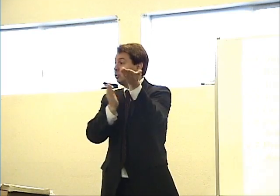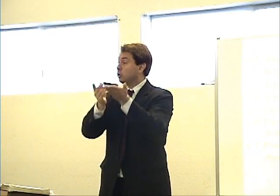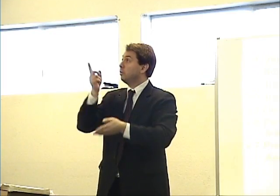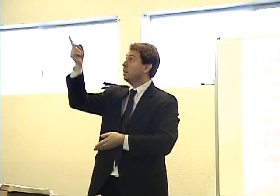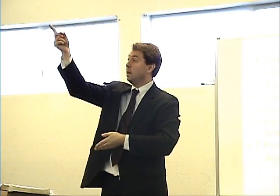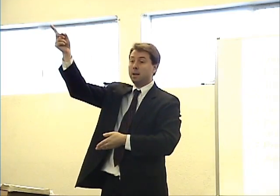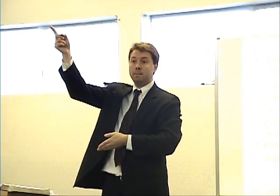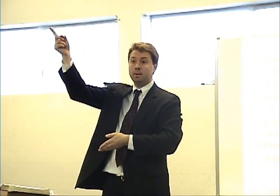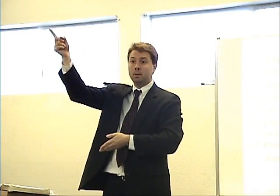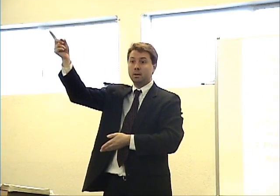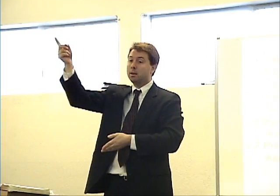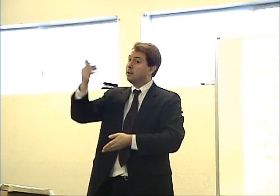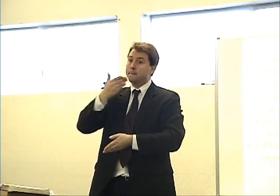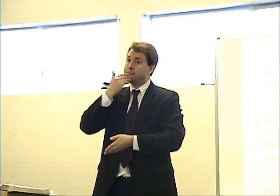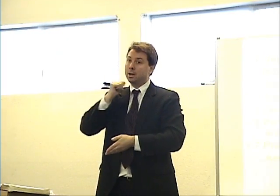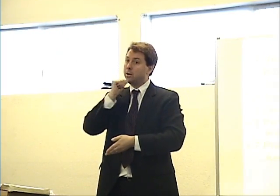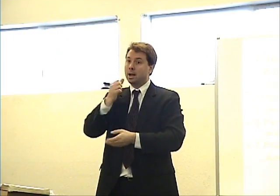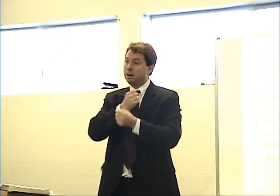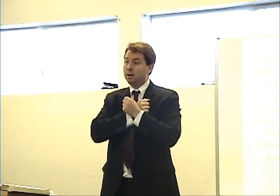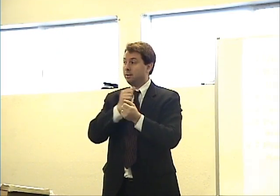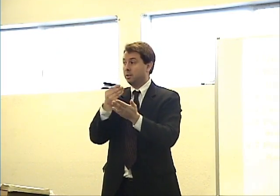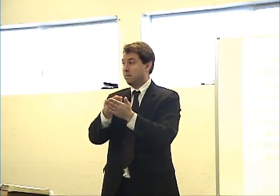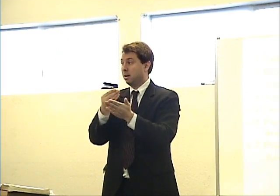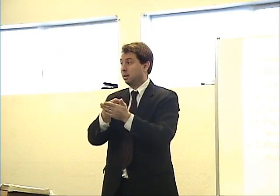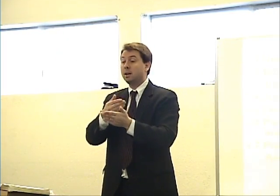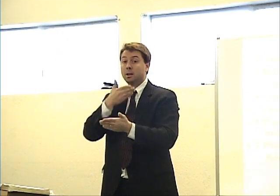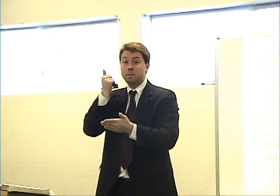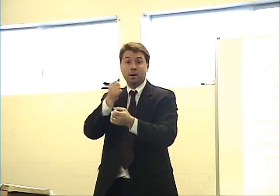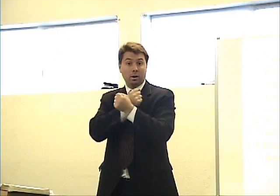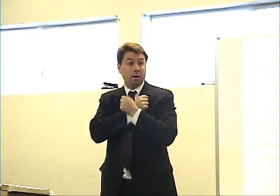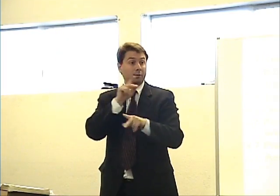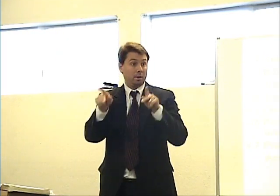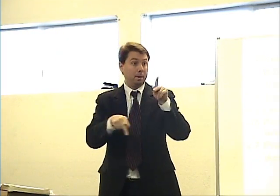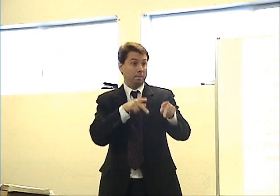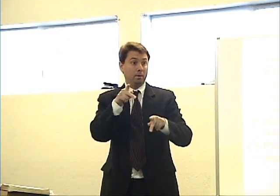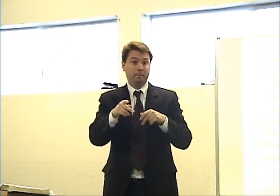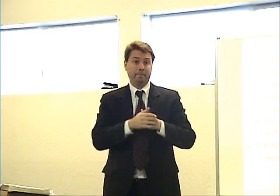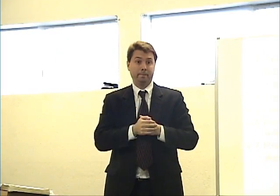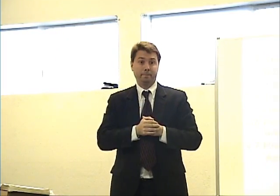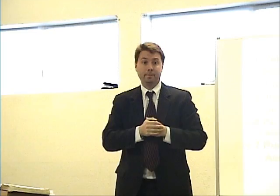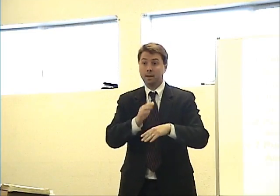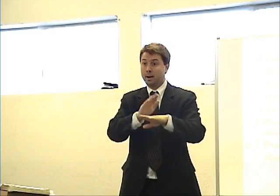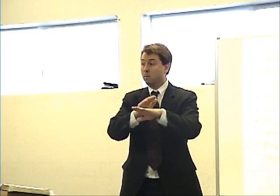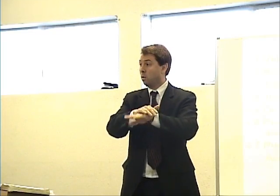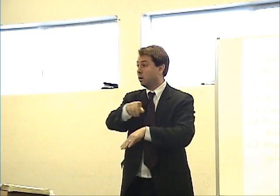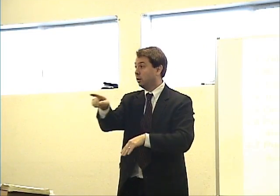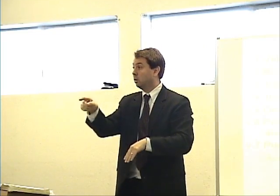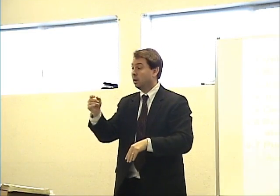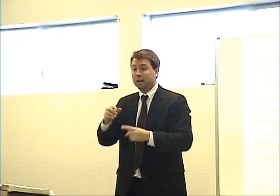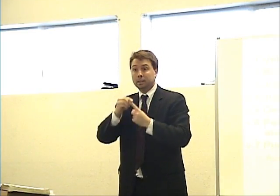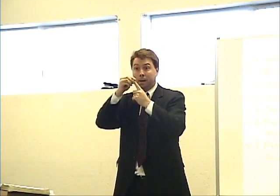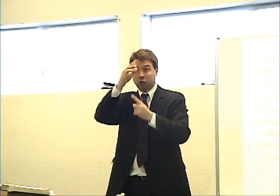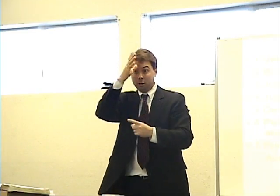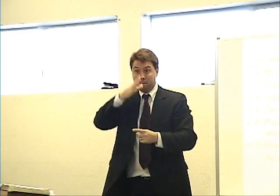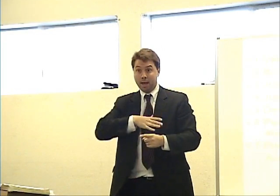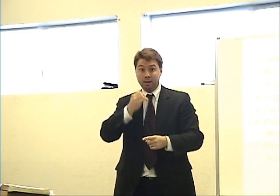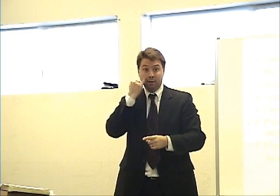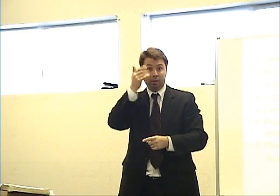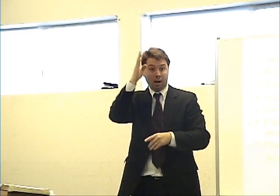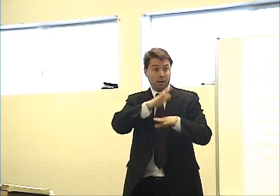serving Him. You better not love the money. You better love the people. I'm warning you, especially men, if God has